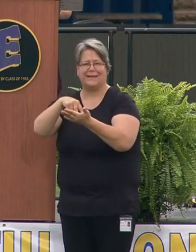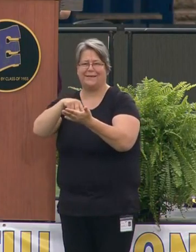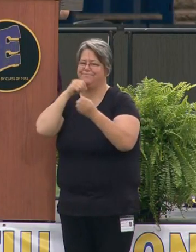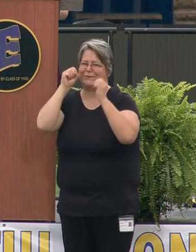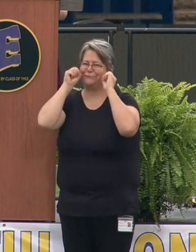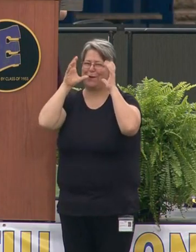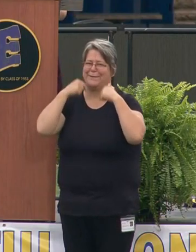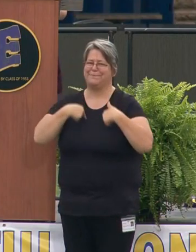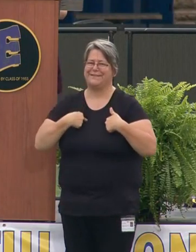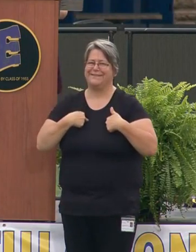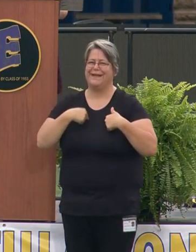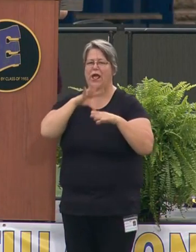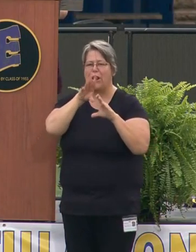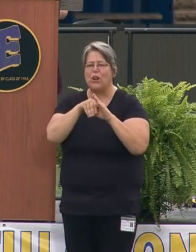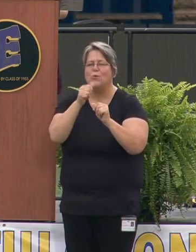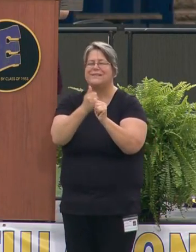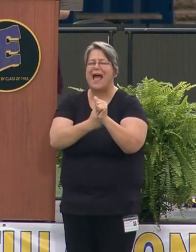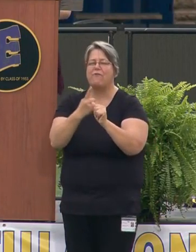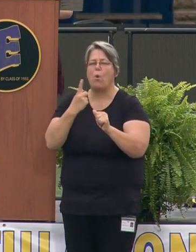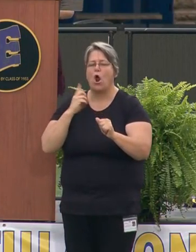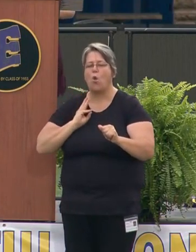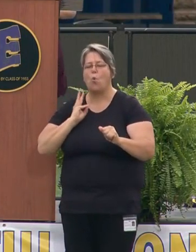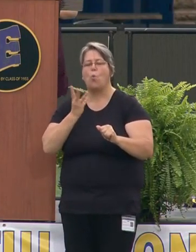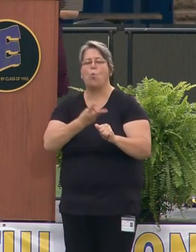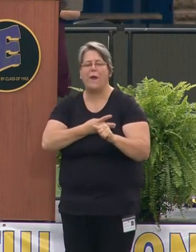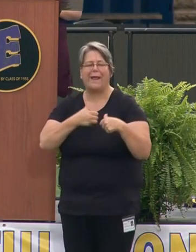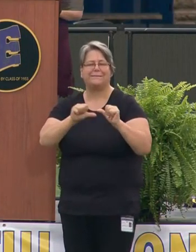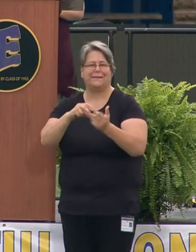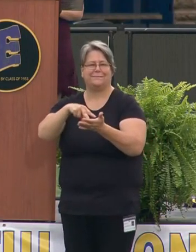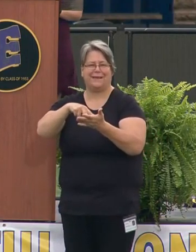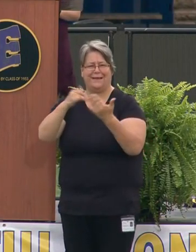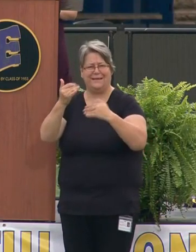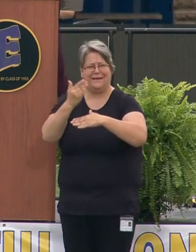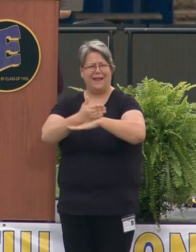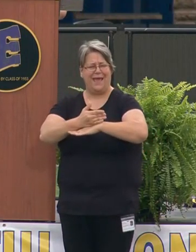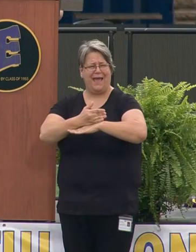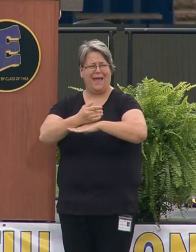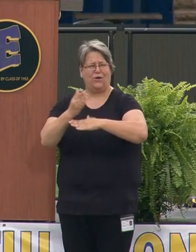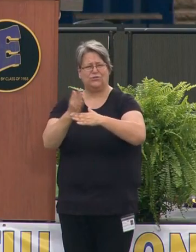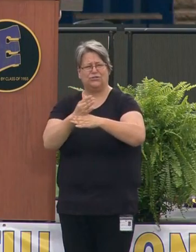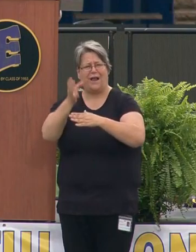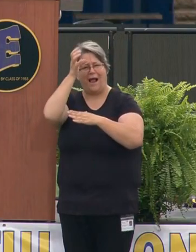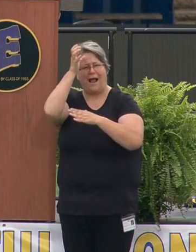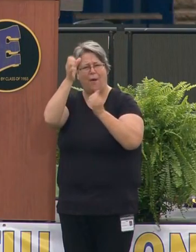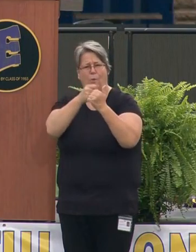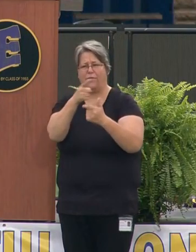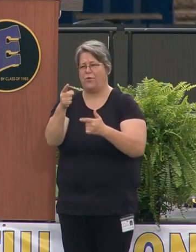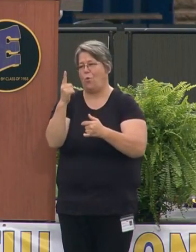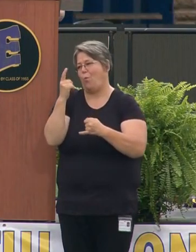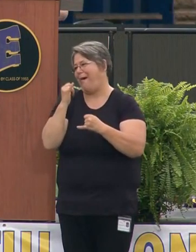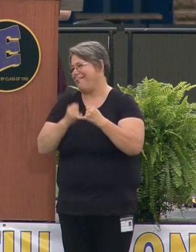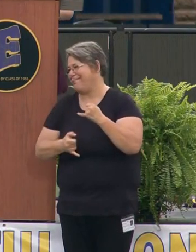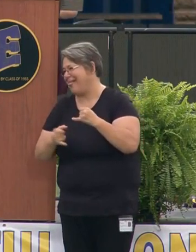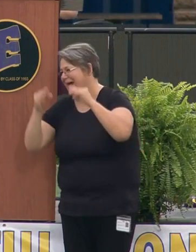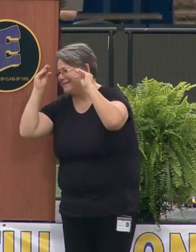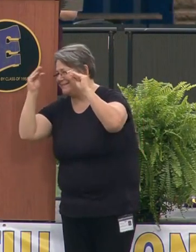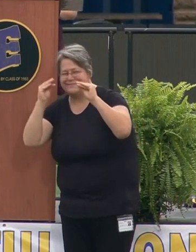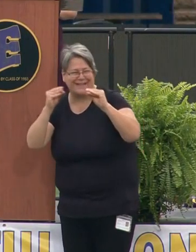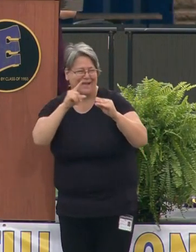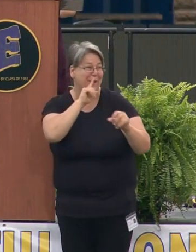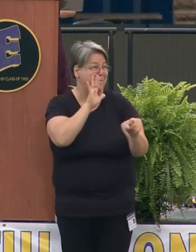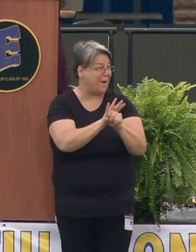so inclusive. Today, I want to share a concept with all of you. Consider it one last lesson, and I